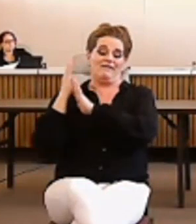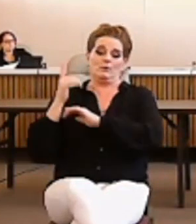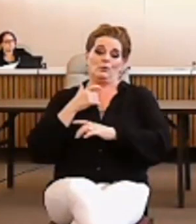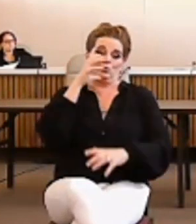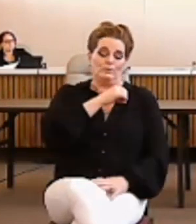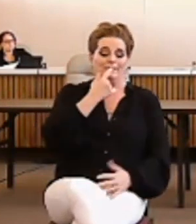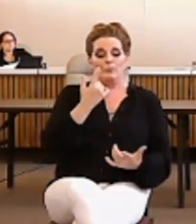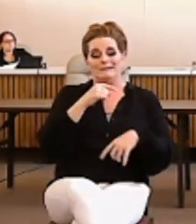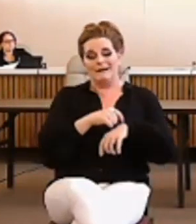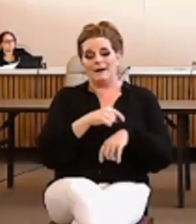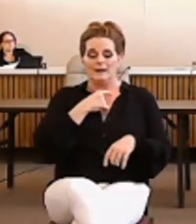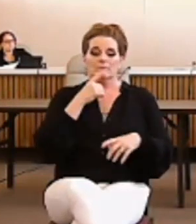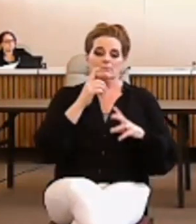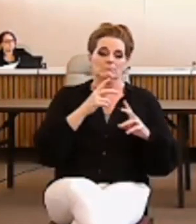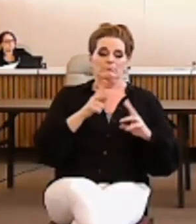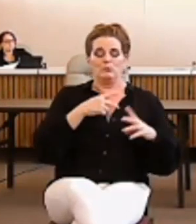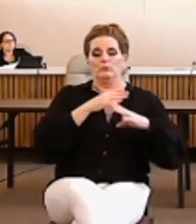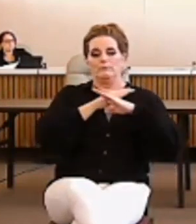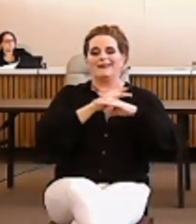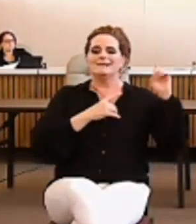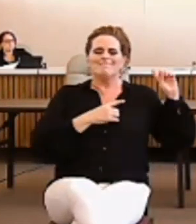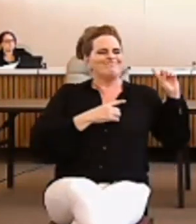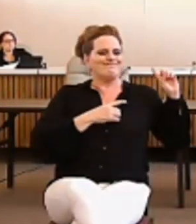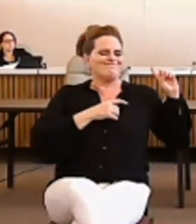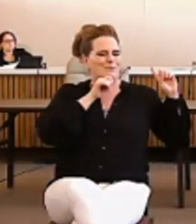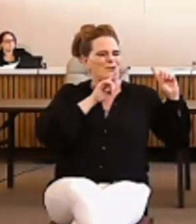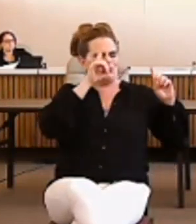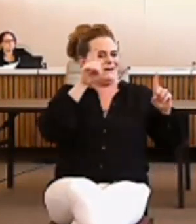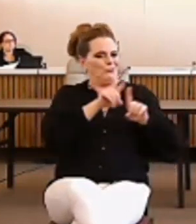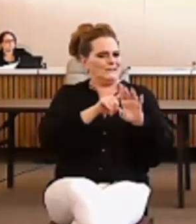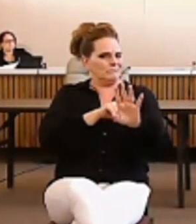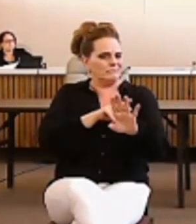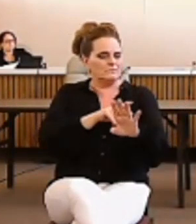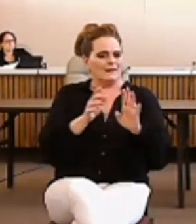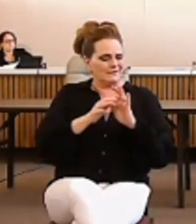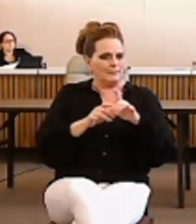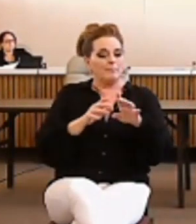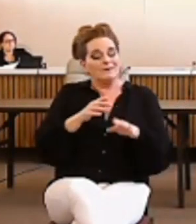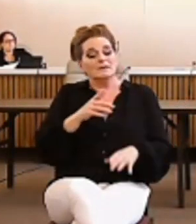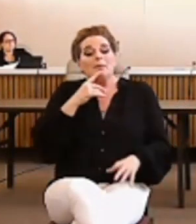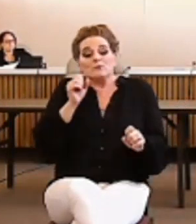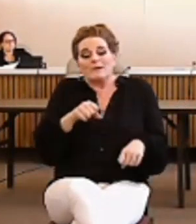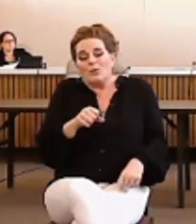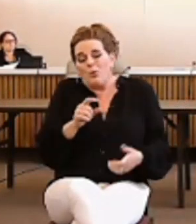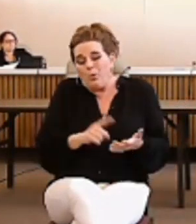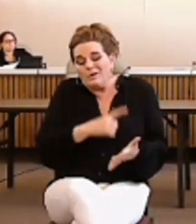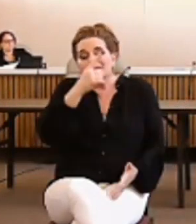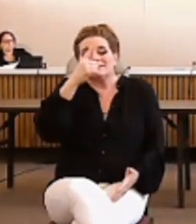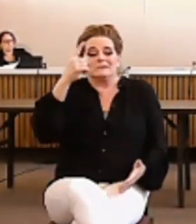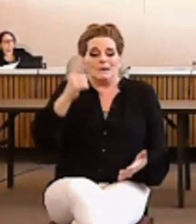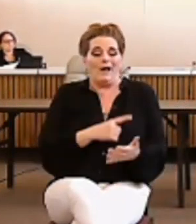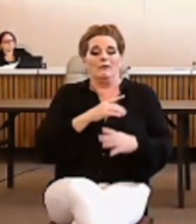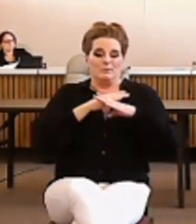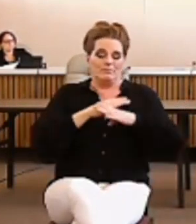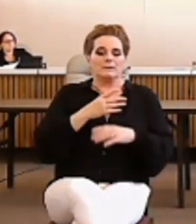numerous times when it's Well, I don't know if a I would little- agree with that statement, little but overdone. there is a Okay. potential that once in a blue moon, it will be part. Again, when